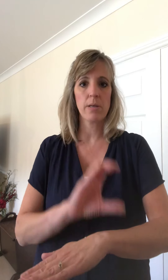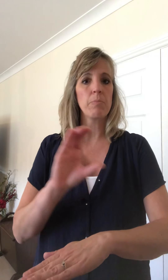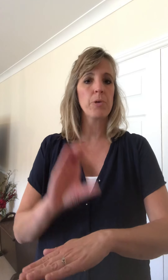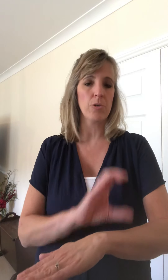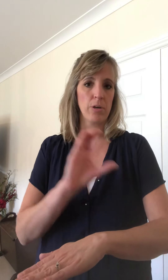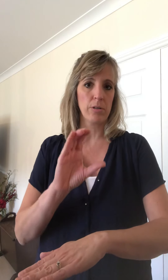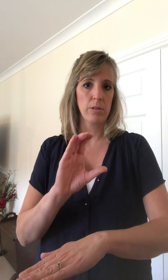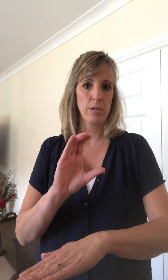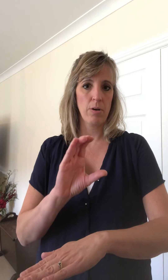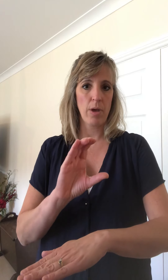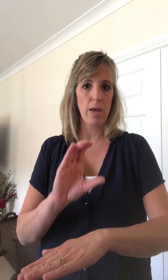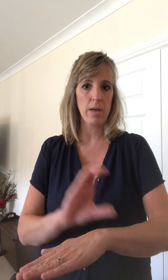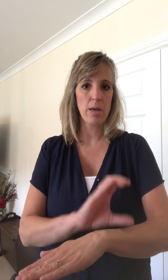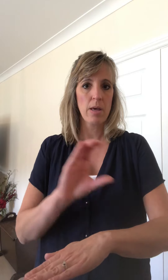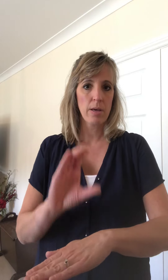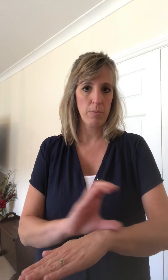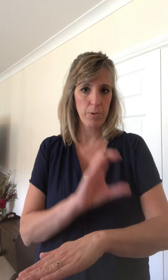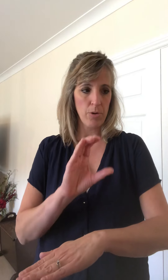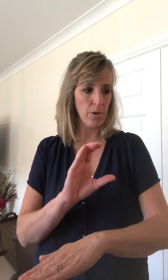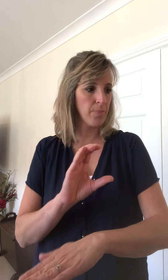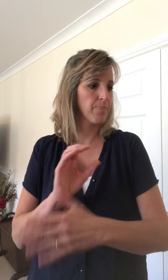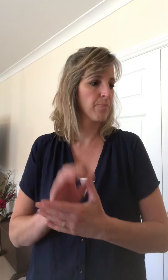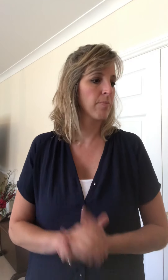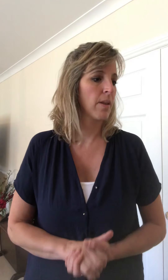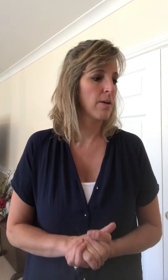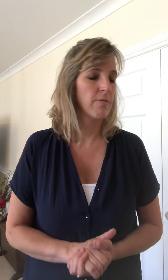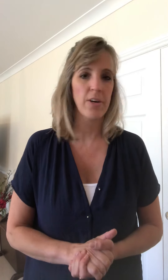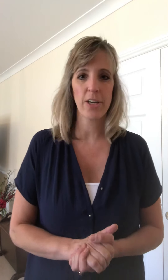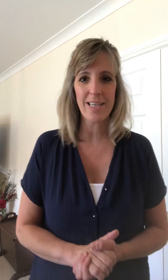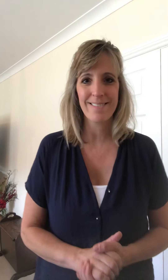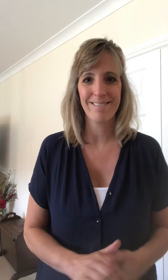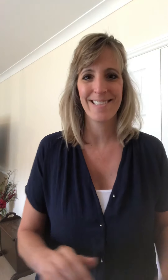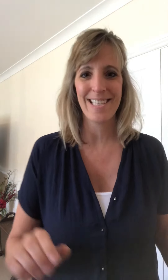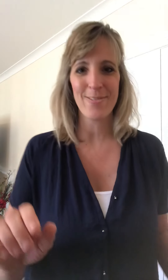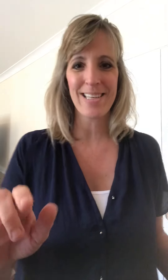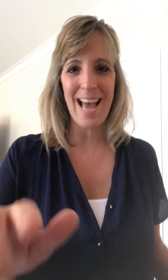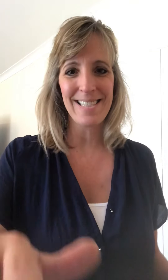Computer, okay? Computer. Very good. See you in class.